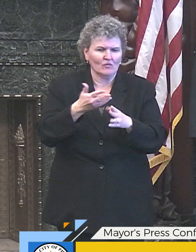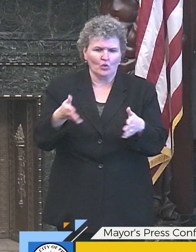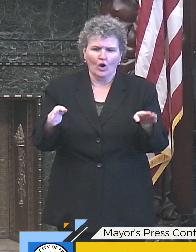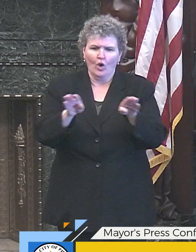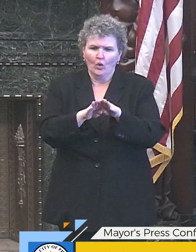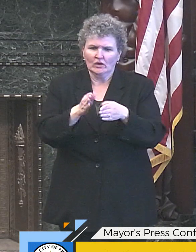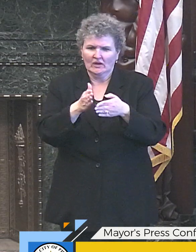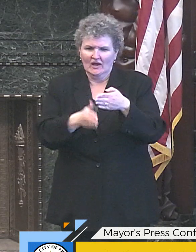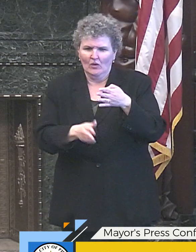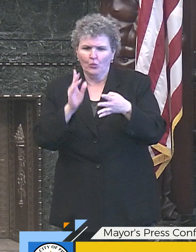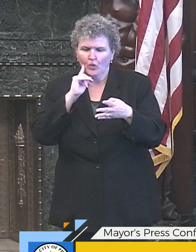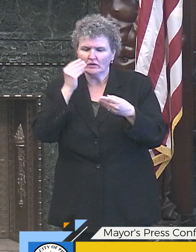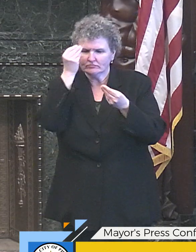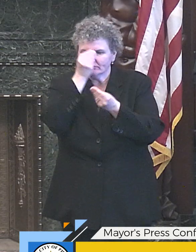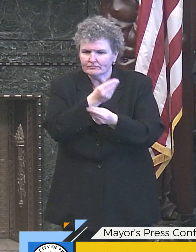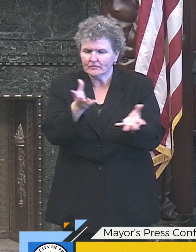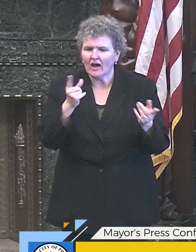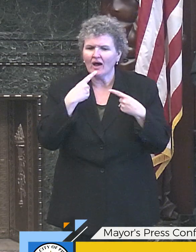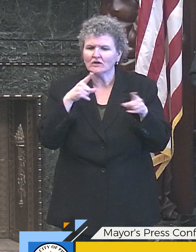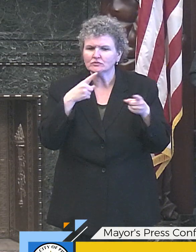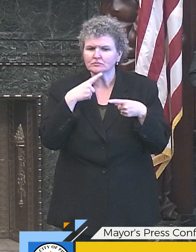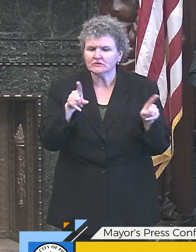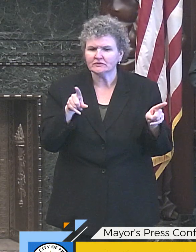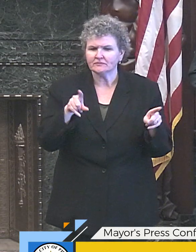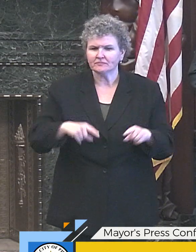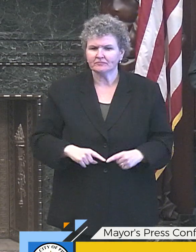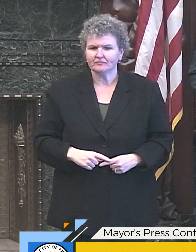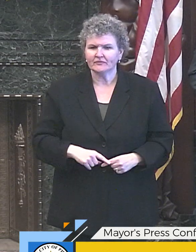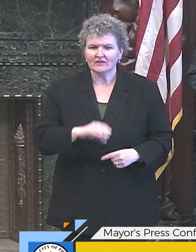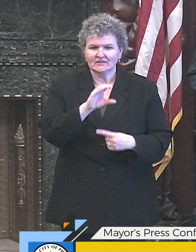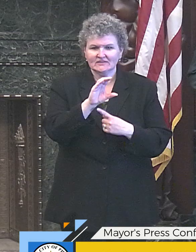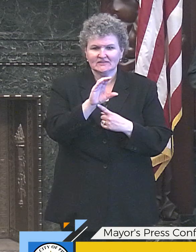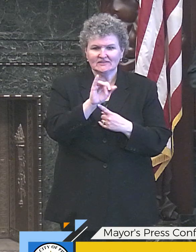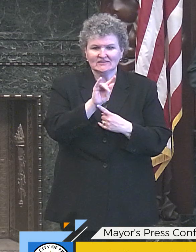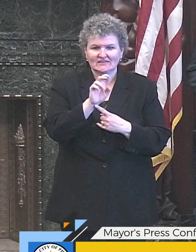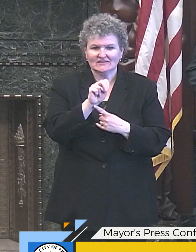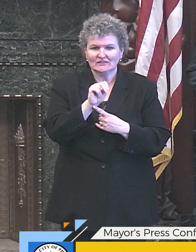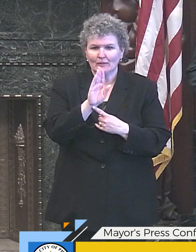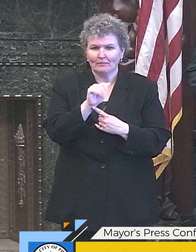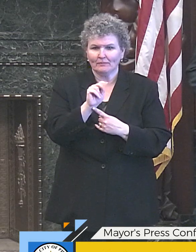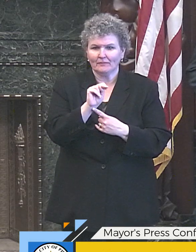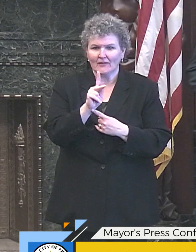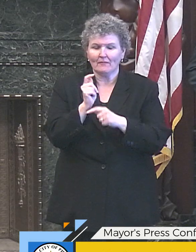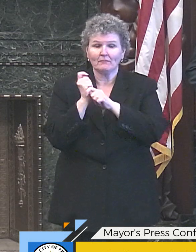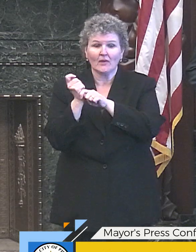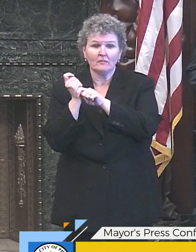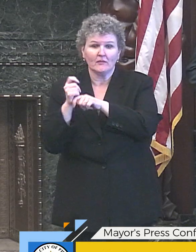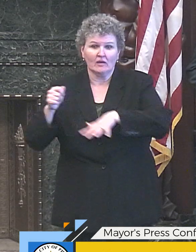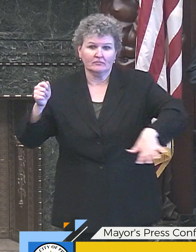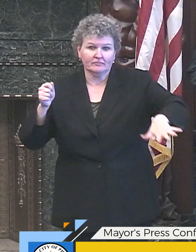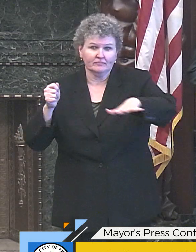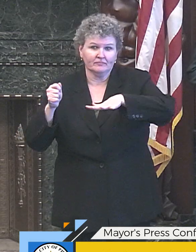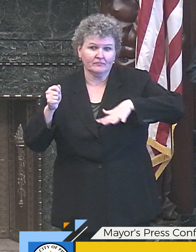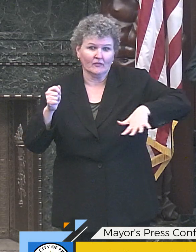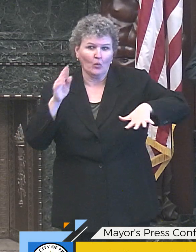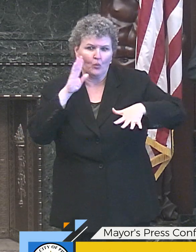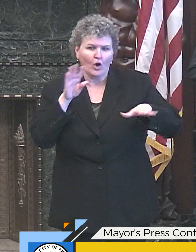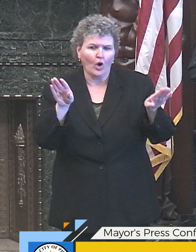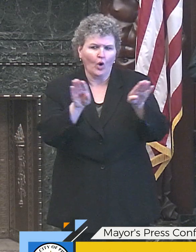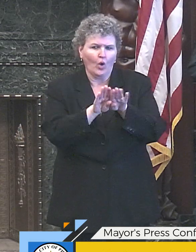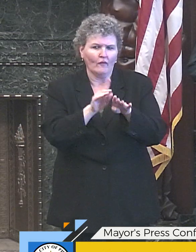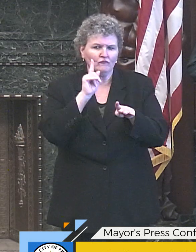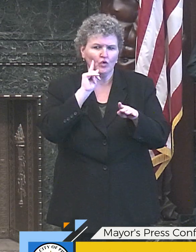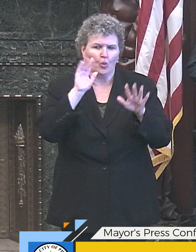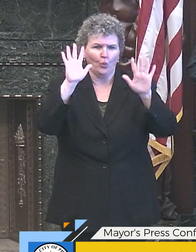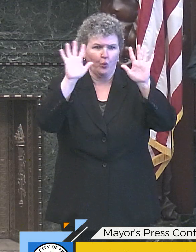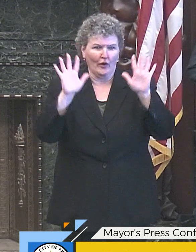additional announcement, which is that the Citizens Bank Ballpark site is going to close for weather conditions today.